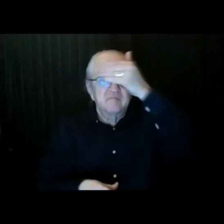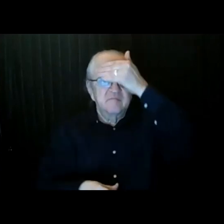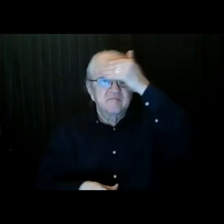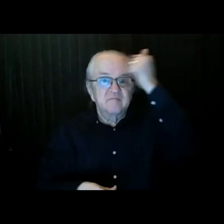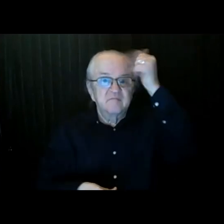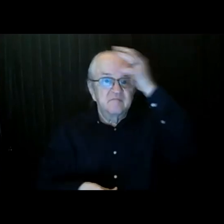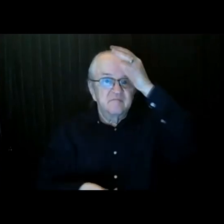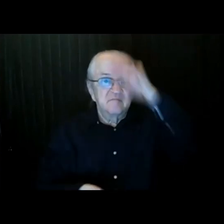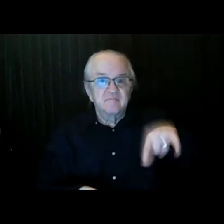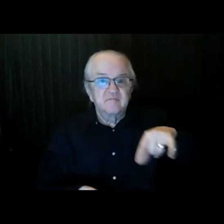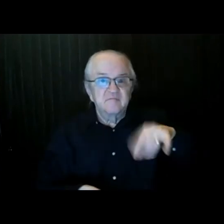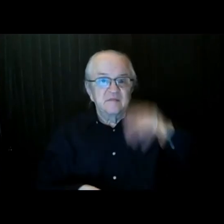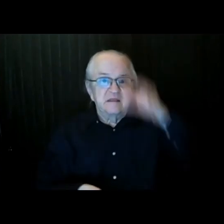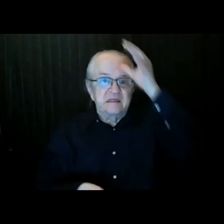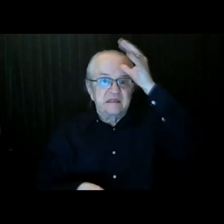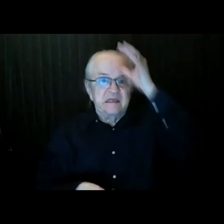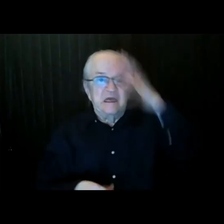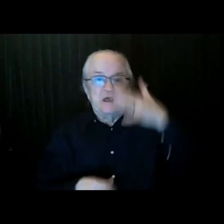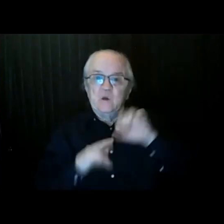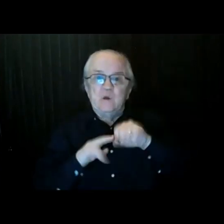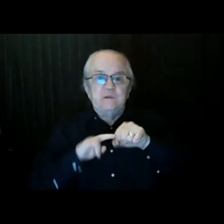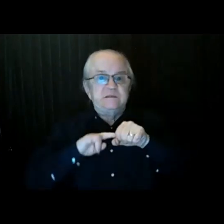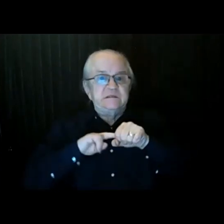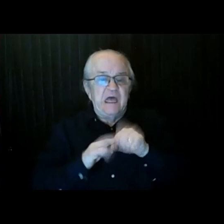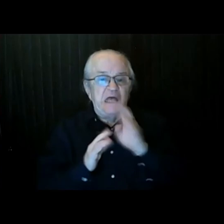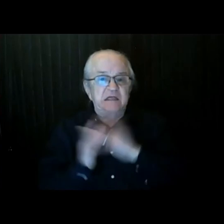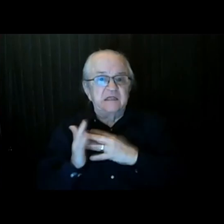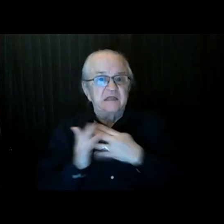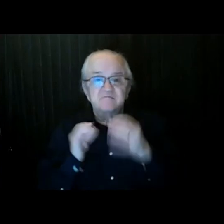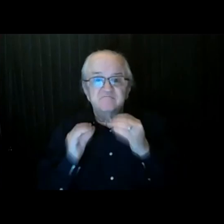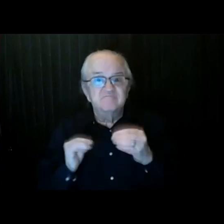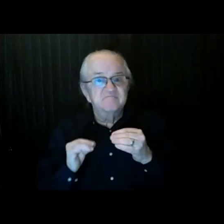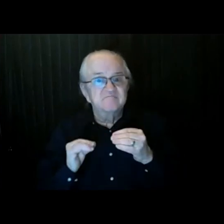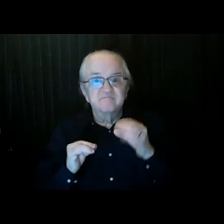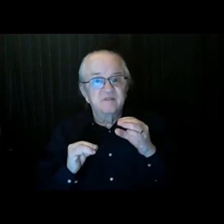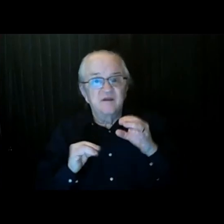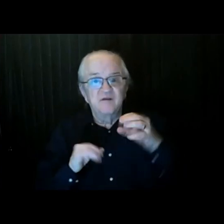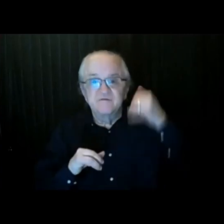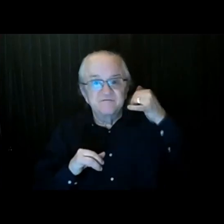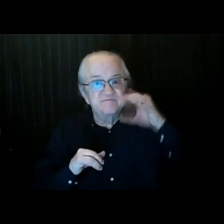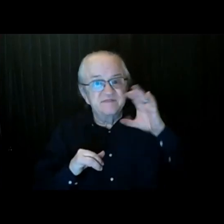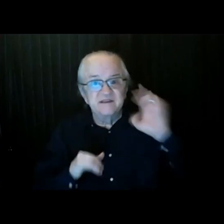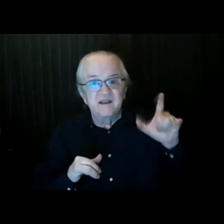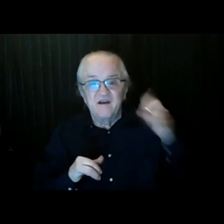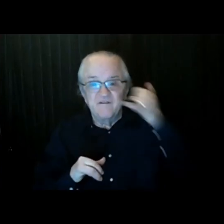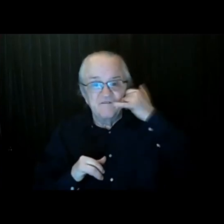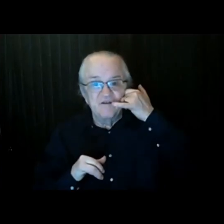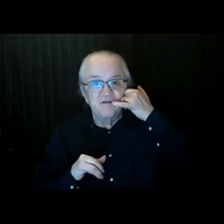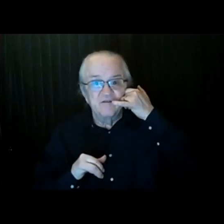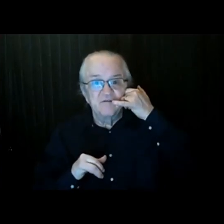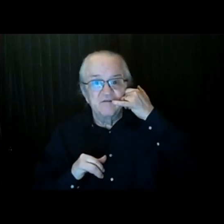timeline. And there was no cell phones or way to contact us, and by the time we got back, my dad was